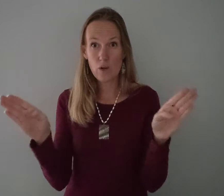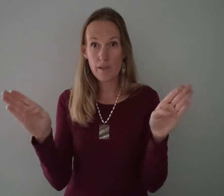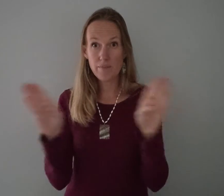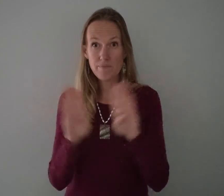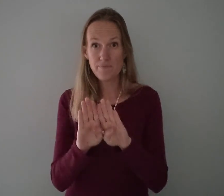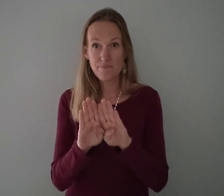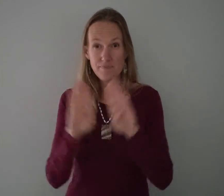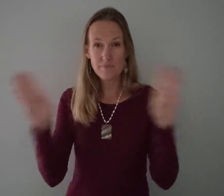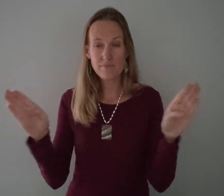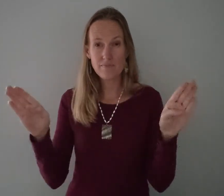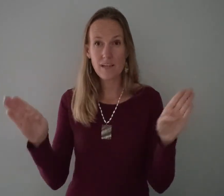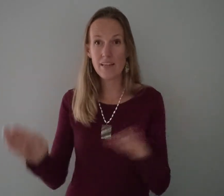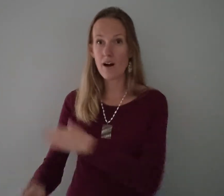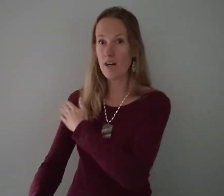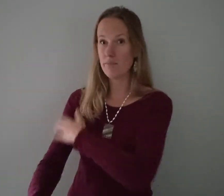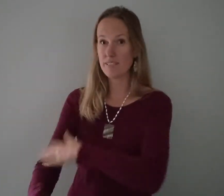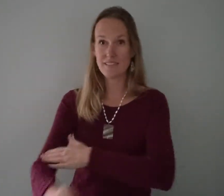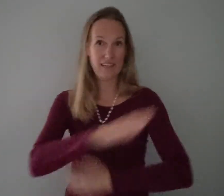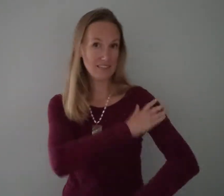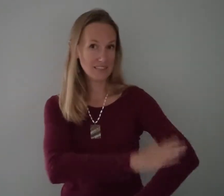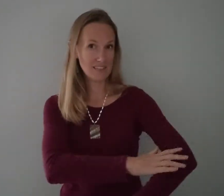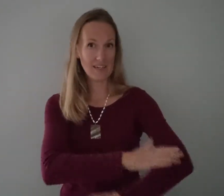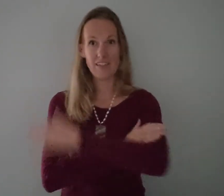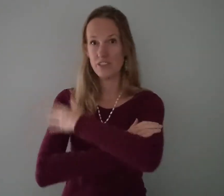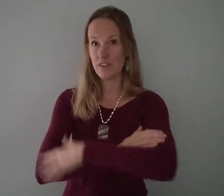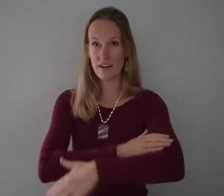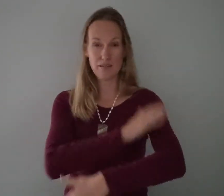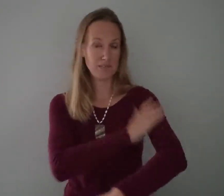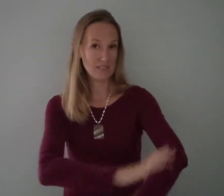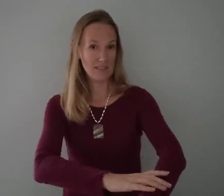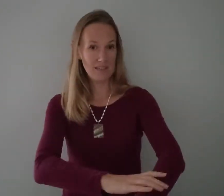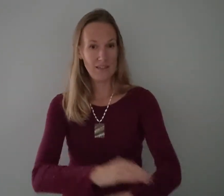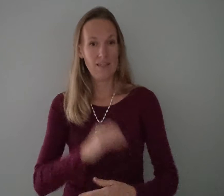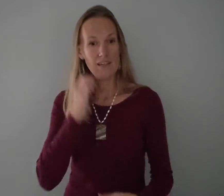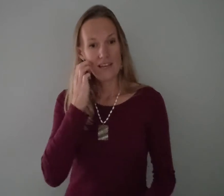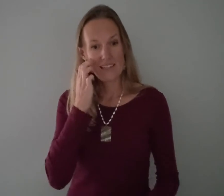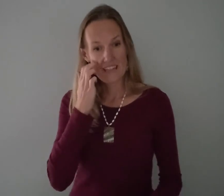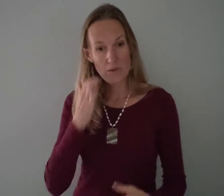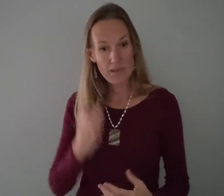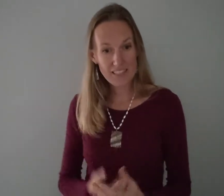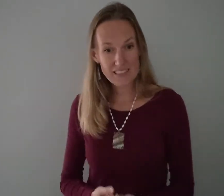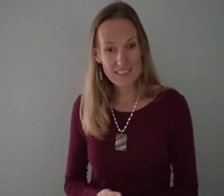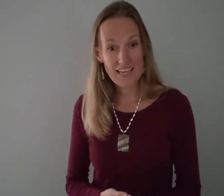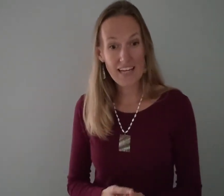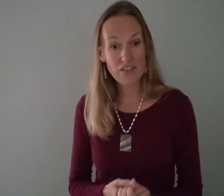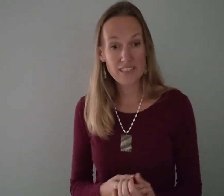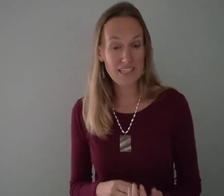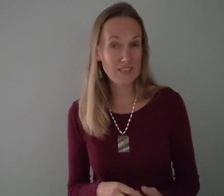Open, and then arms. Okay, you're just gonna kind of show your arms. And then that repeats. Can you see his